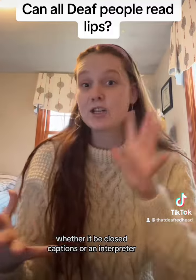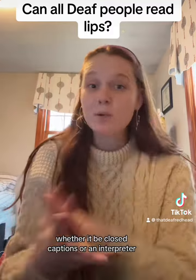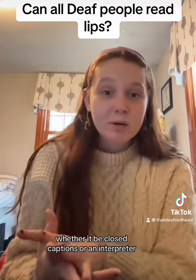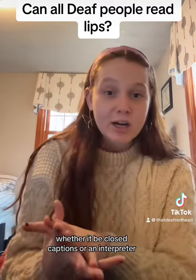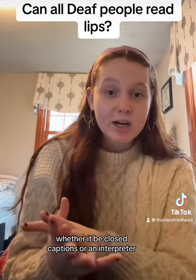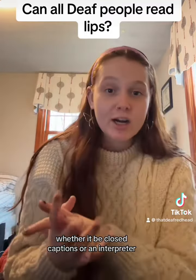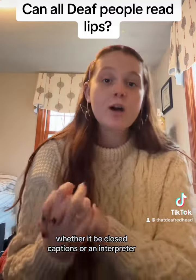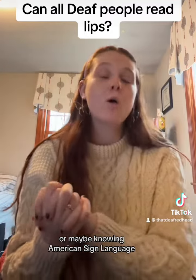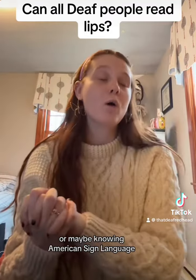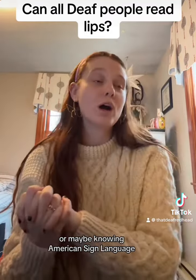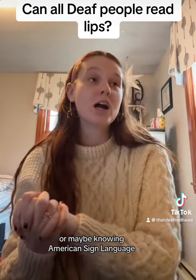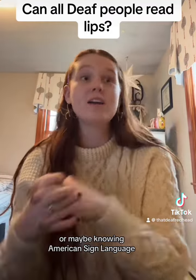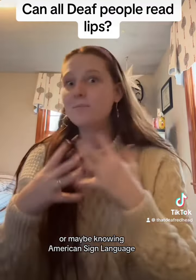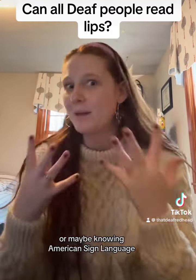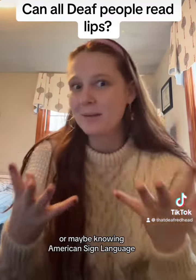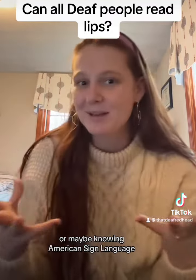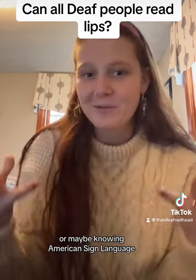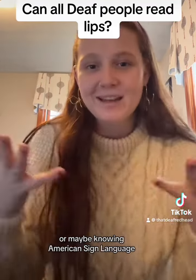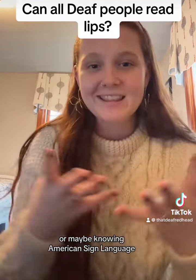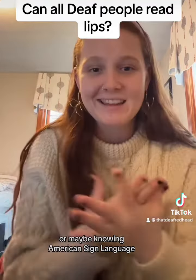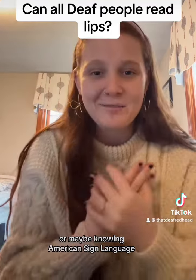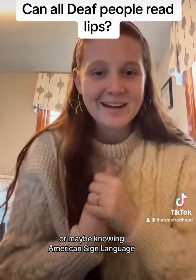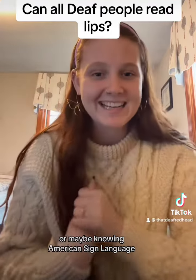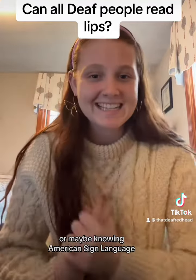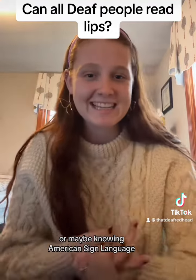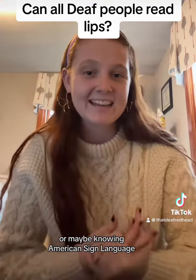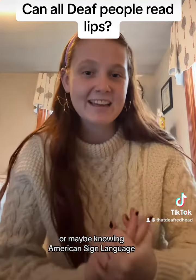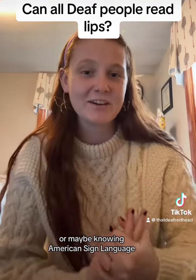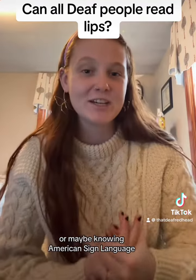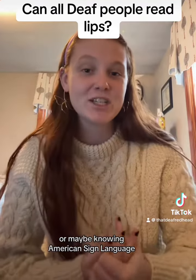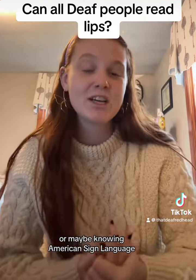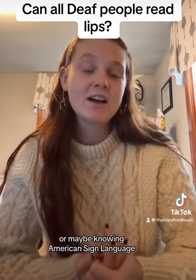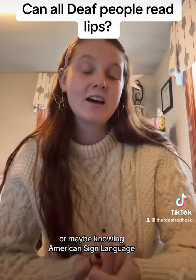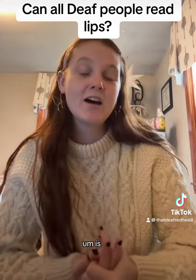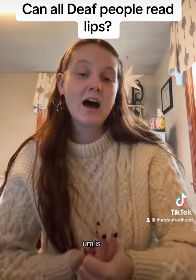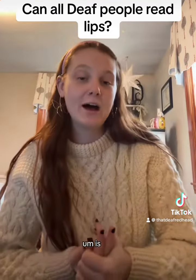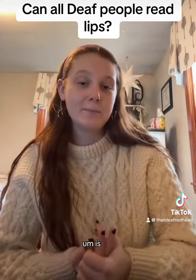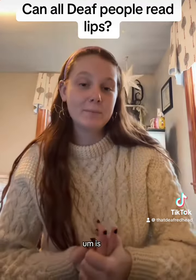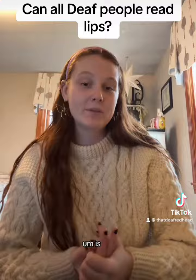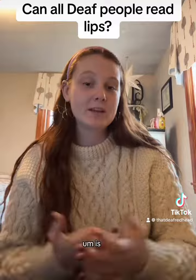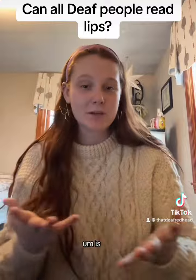interpreter, or maybe knowing American Sign Language is always